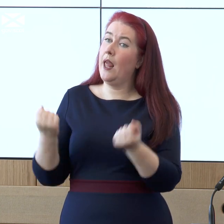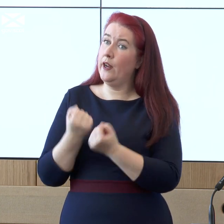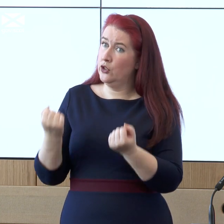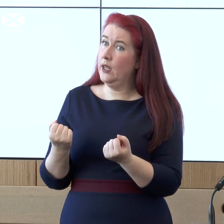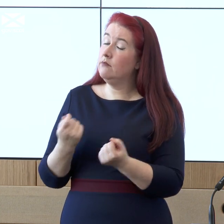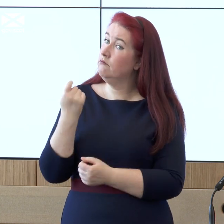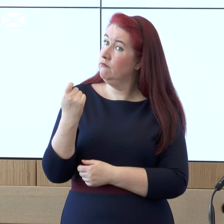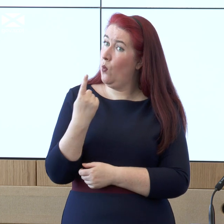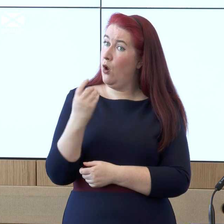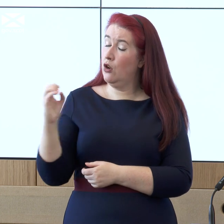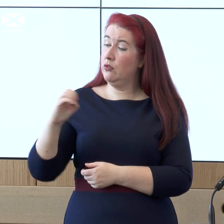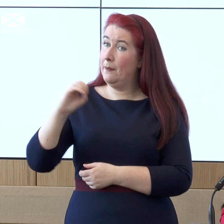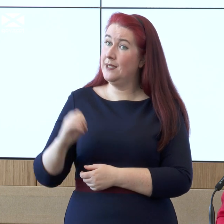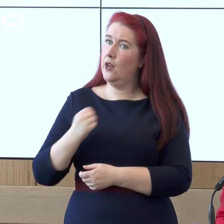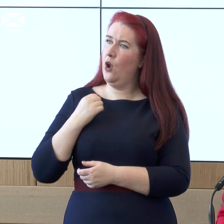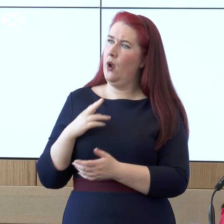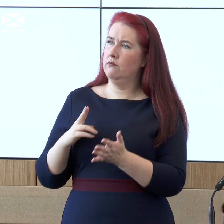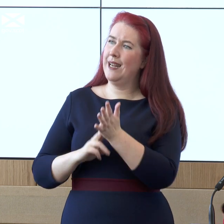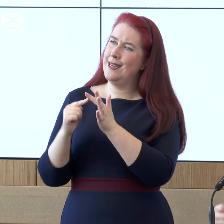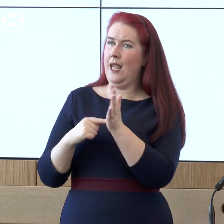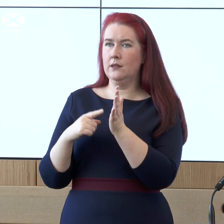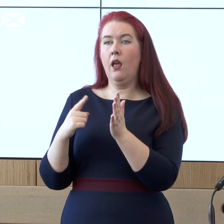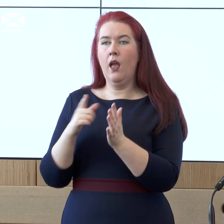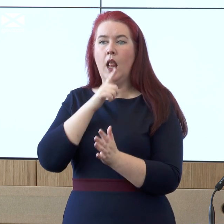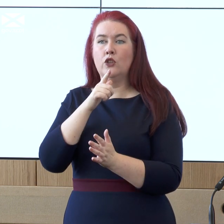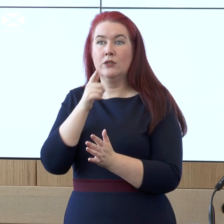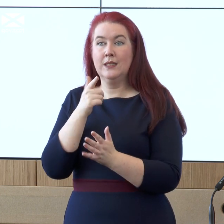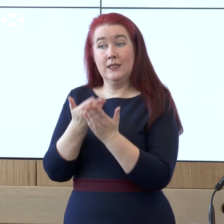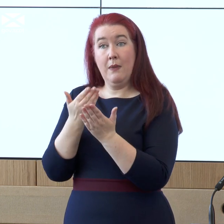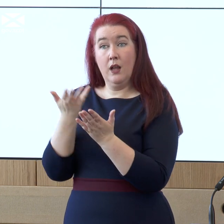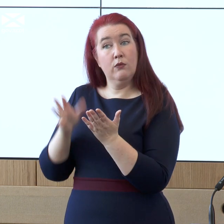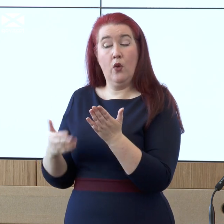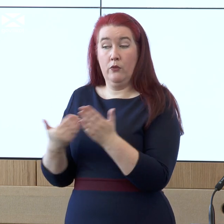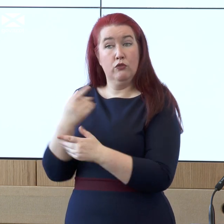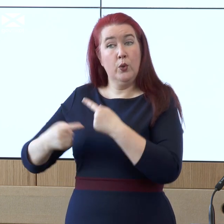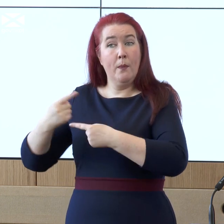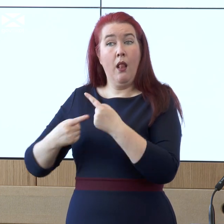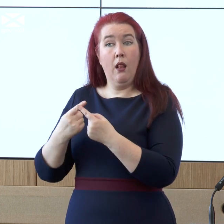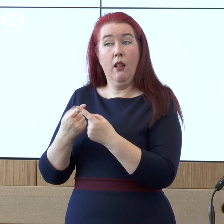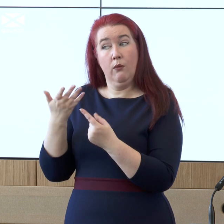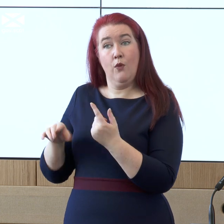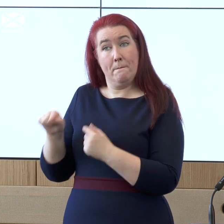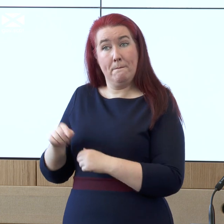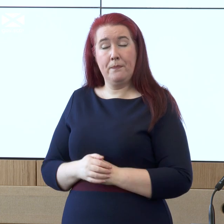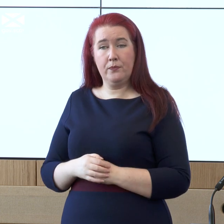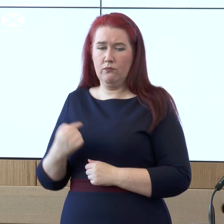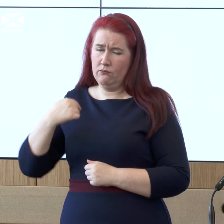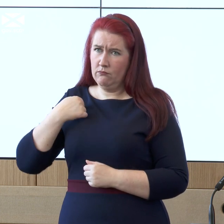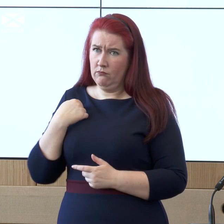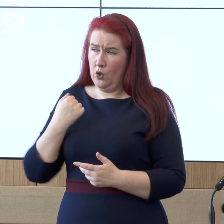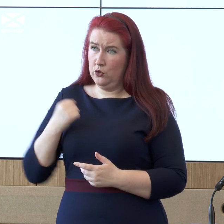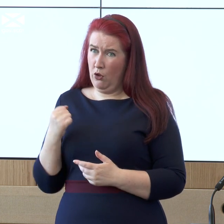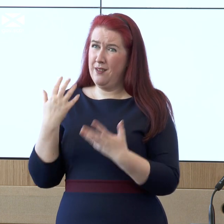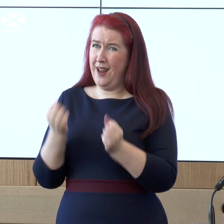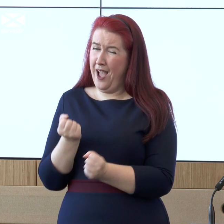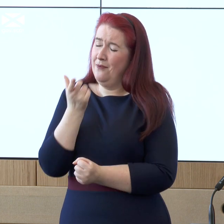100% of our net electricity demand already comes from renewable sources. Put simply, we are one of the countries with the greatest